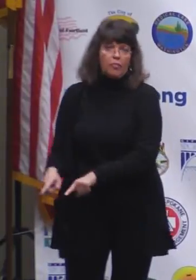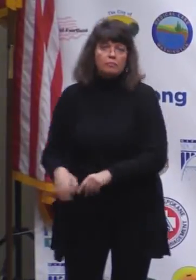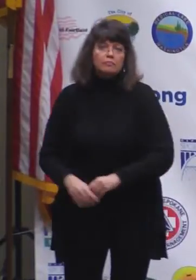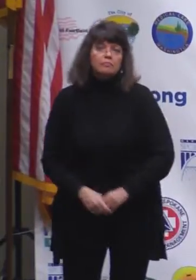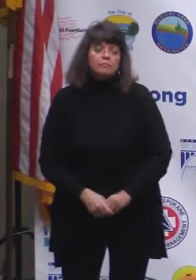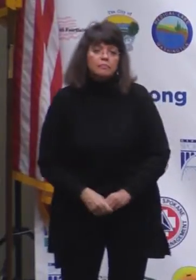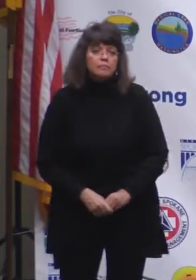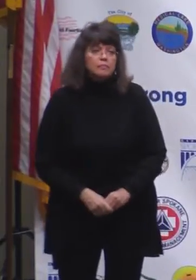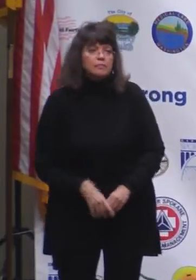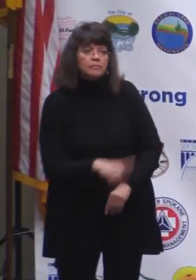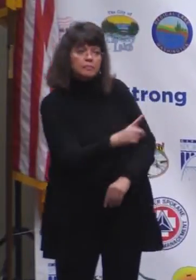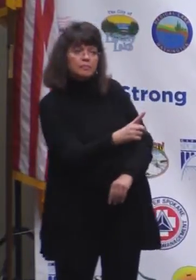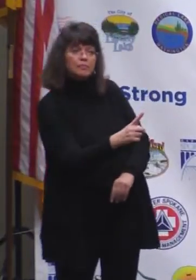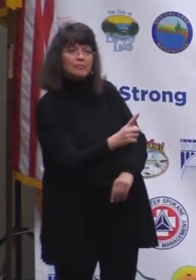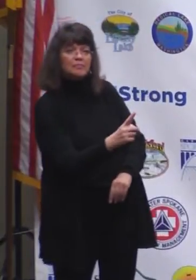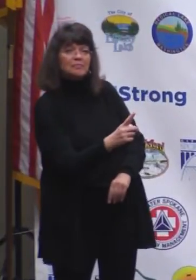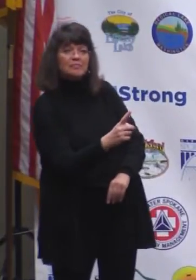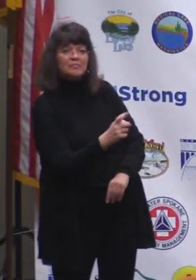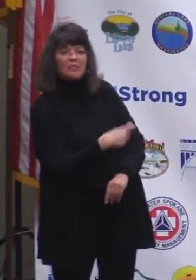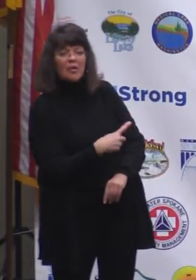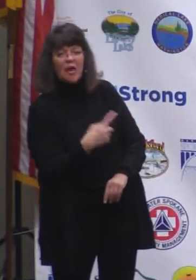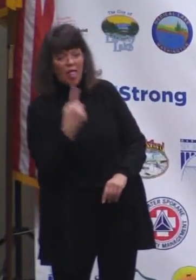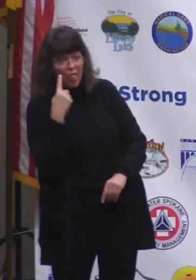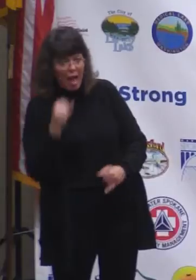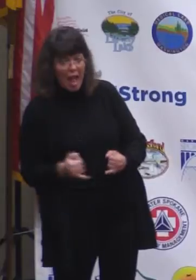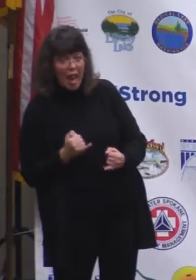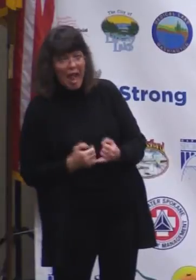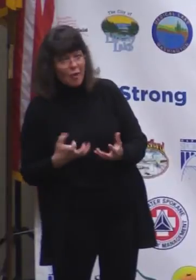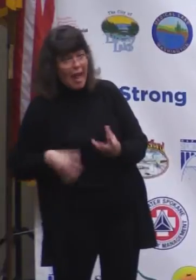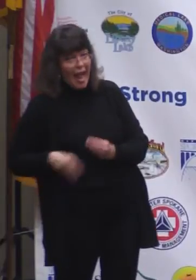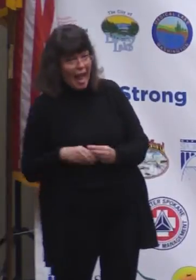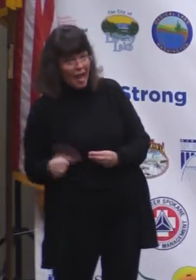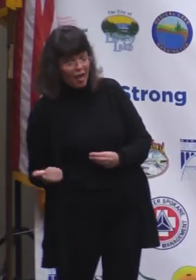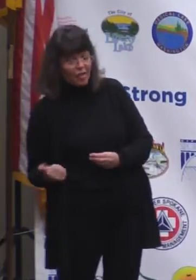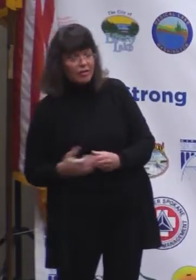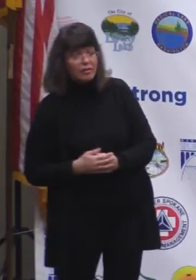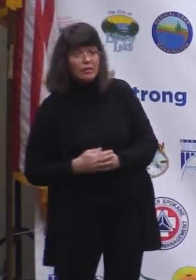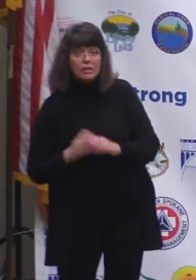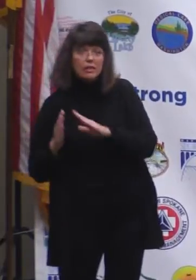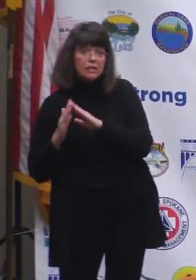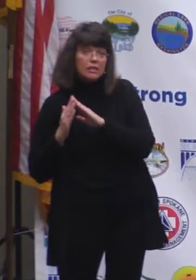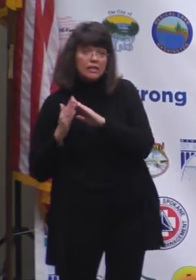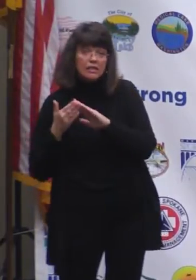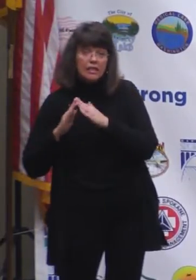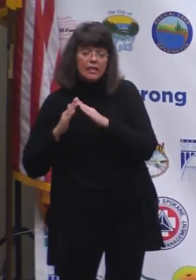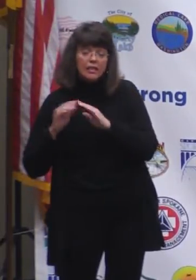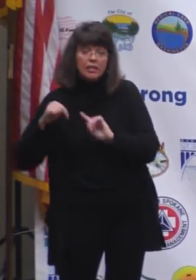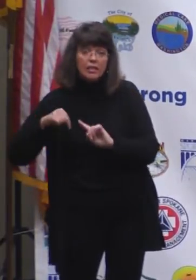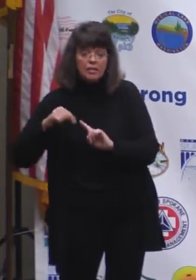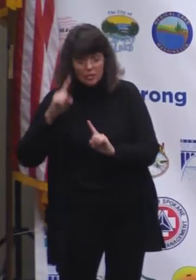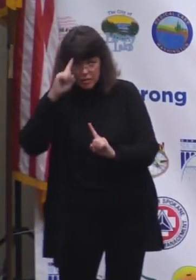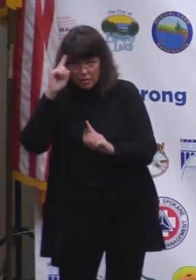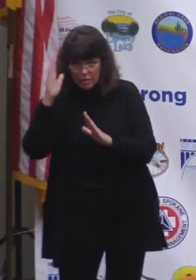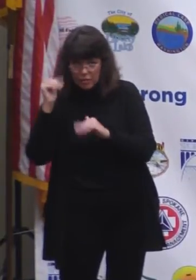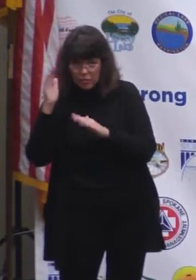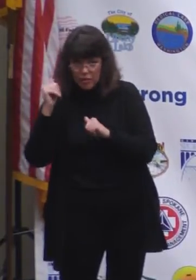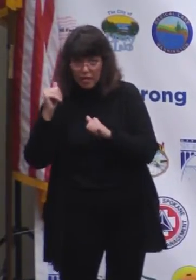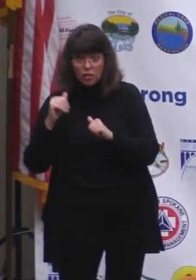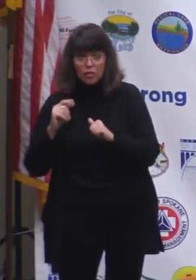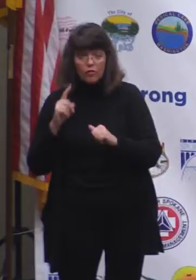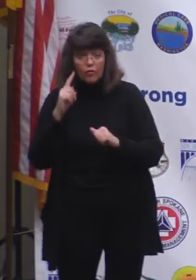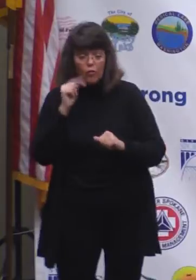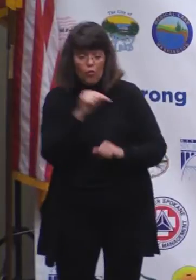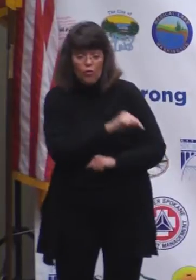I know we said this was the final question, but we do have one more here. Does the city expect all shelter operators citywide to stay